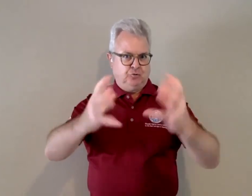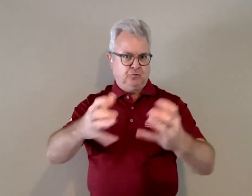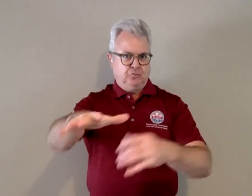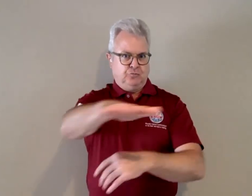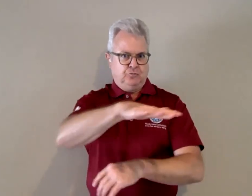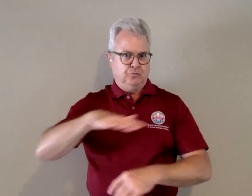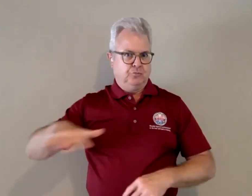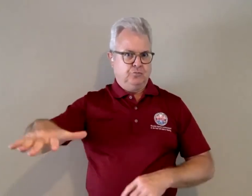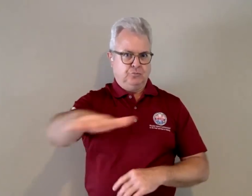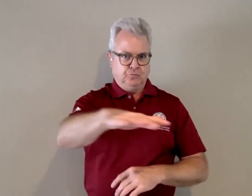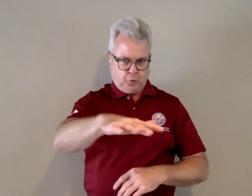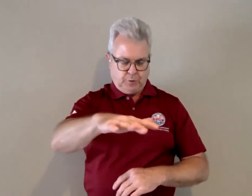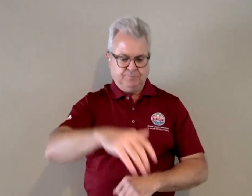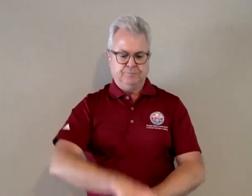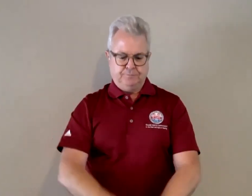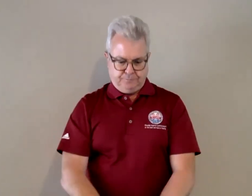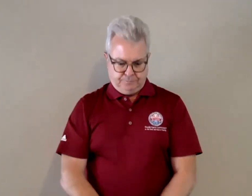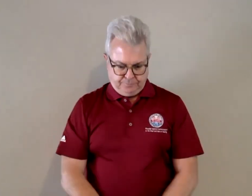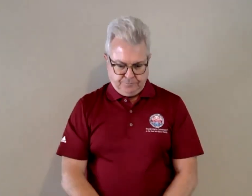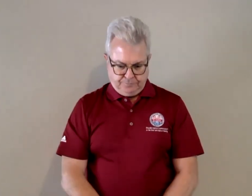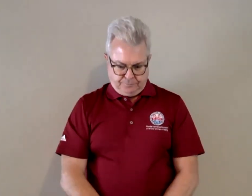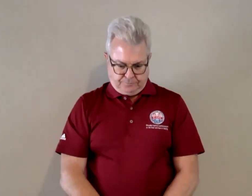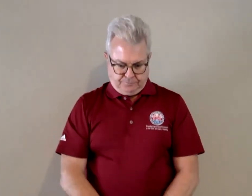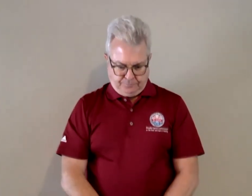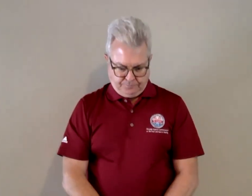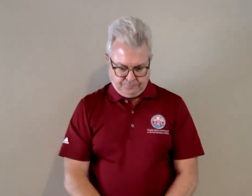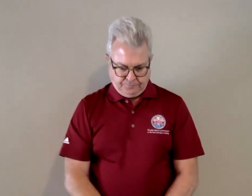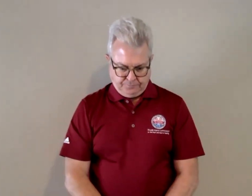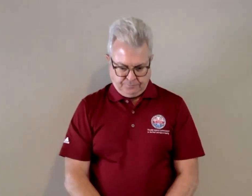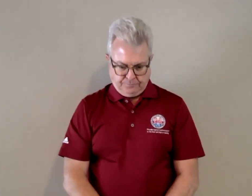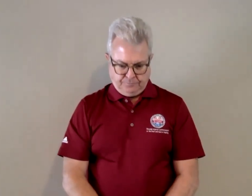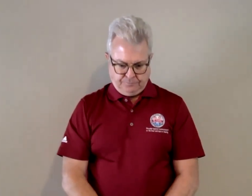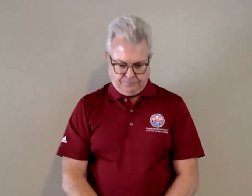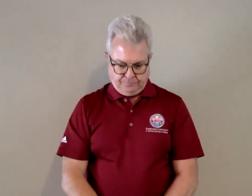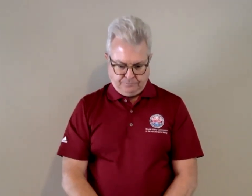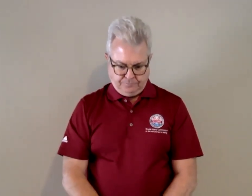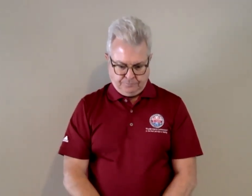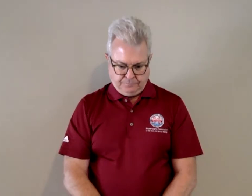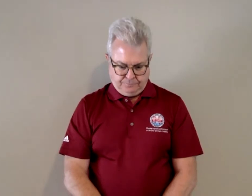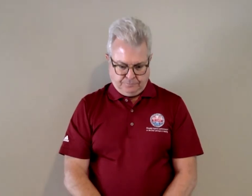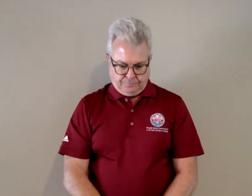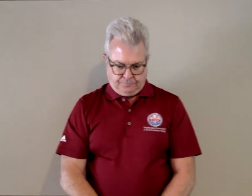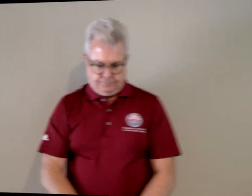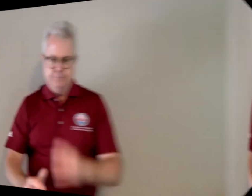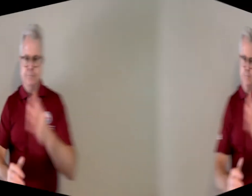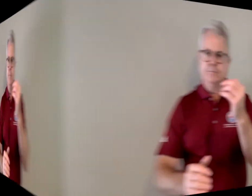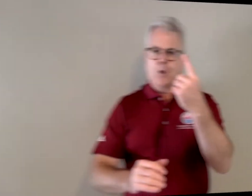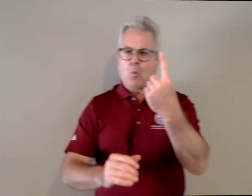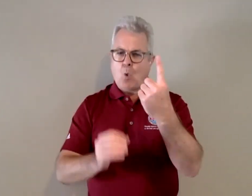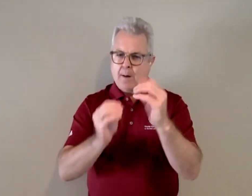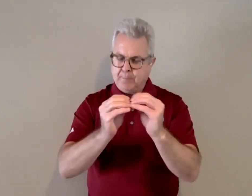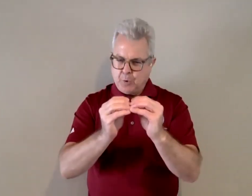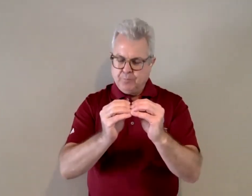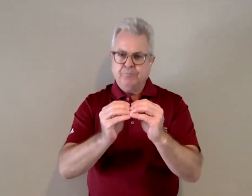And again, this is only for people who received the Pfizer vaccine, not Moderna or Johnson &